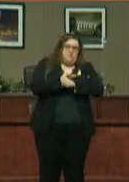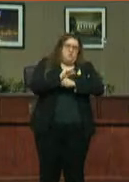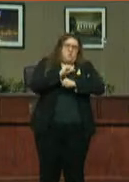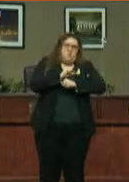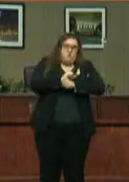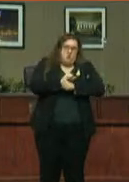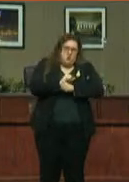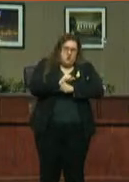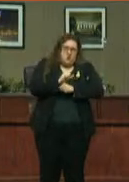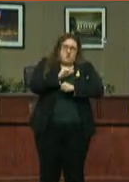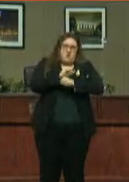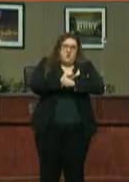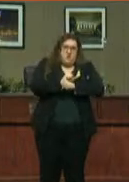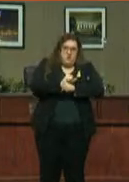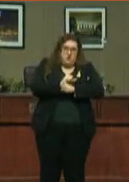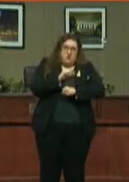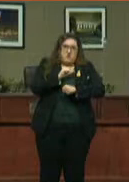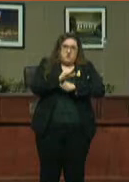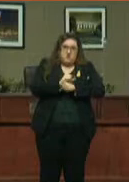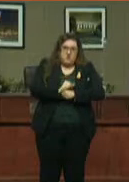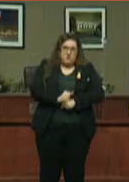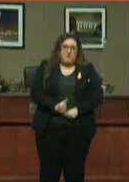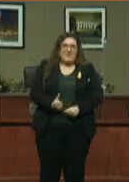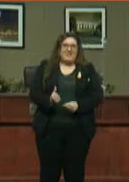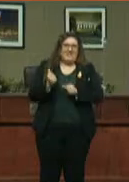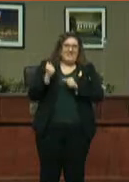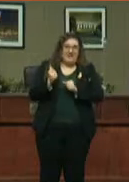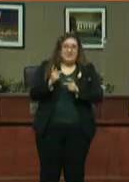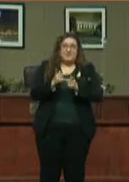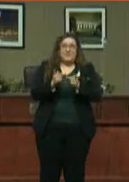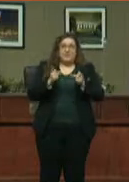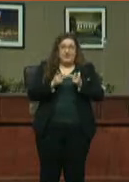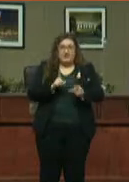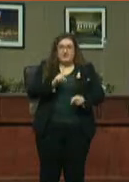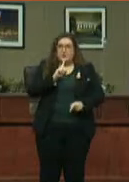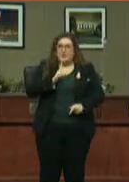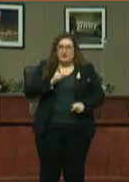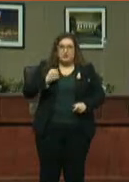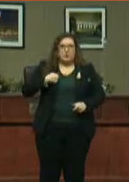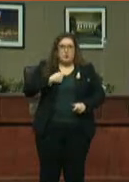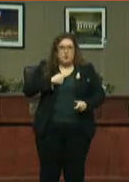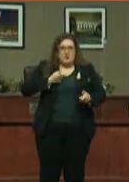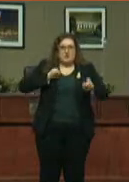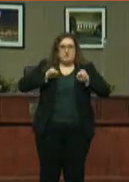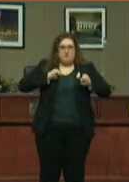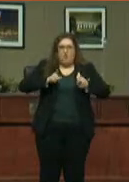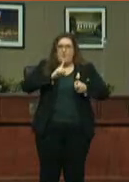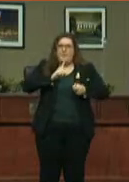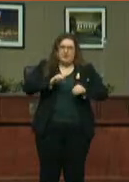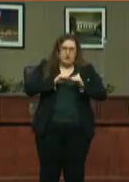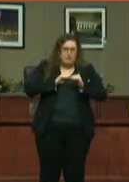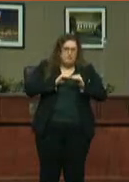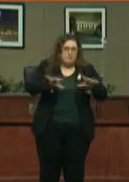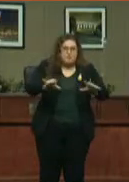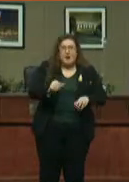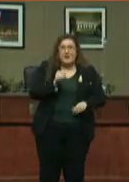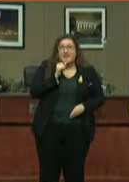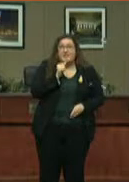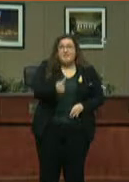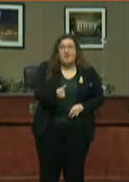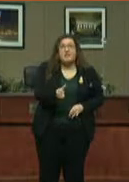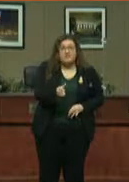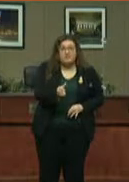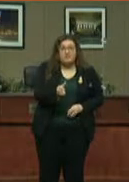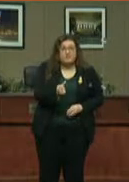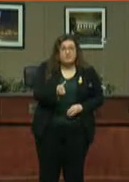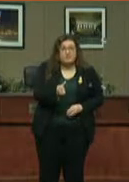Department and also with these facilities to contain transmission in assisted living facilities because they are accounting for the